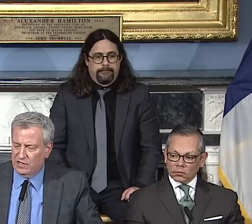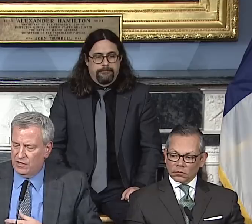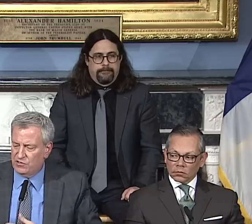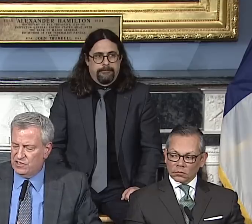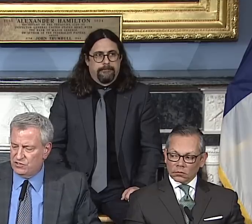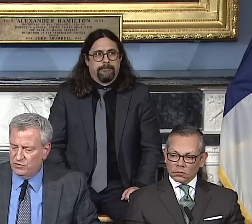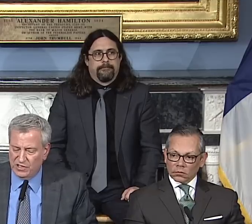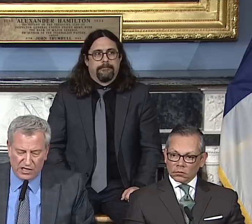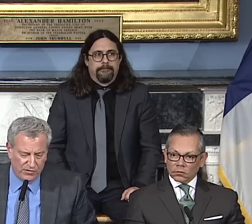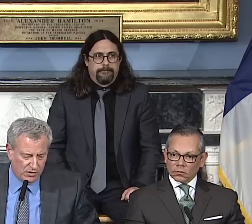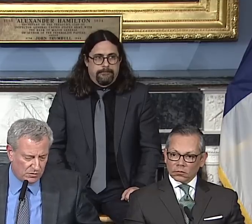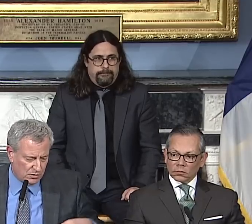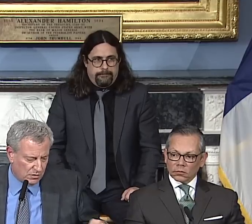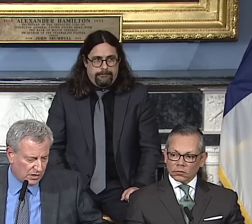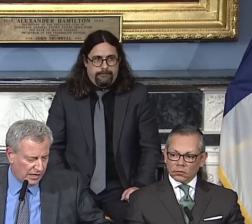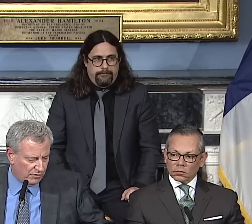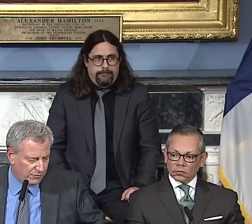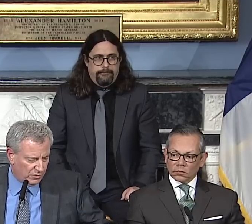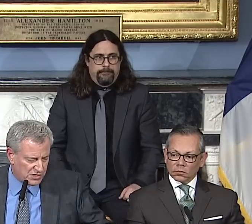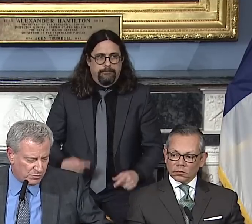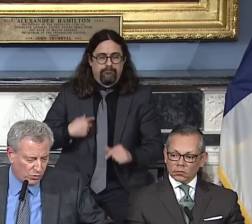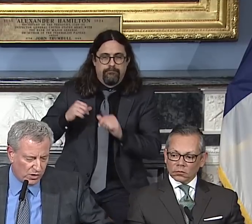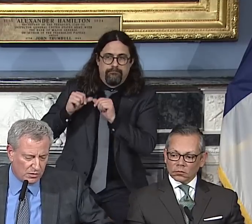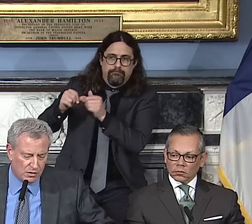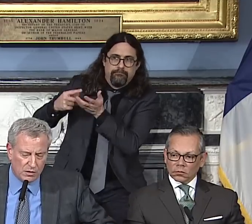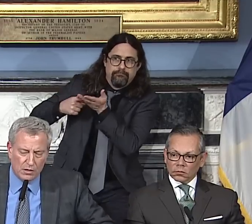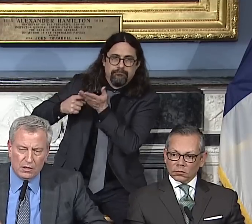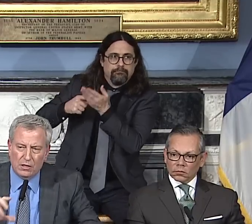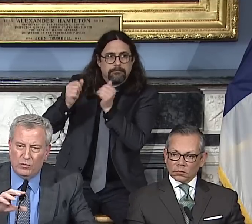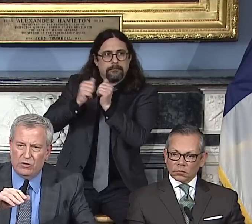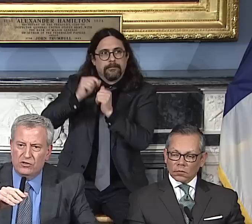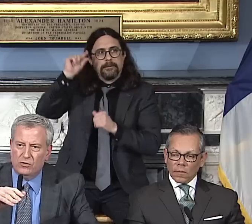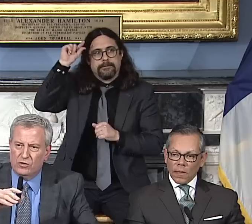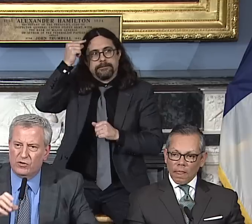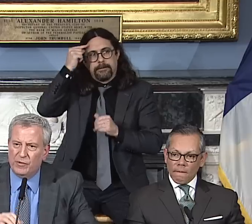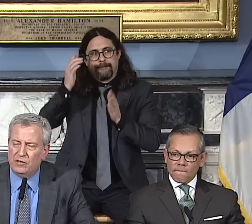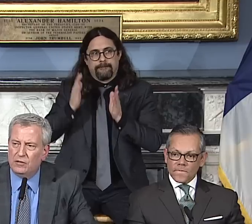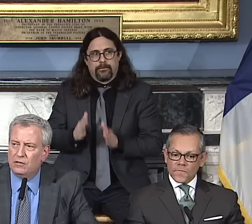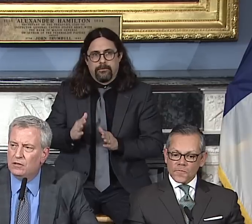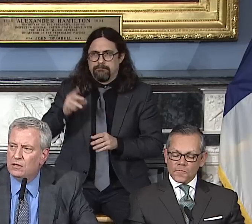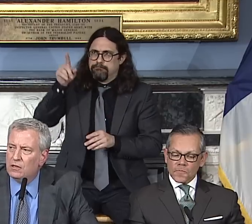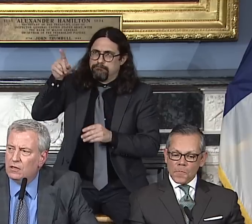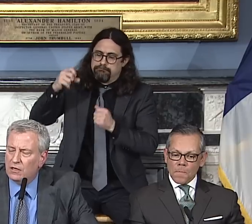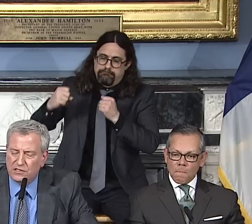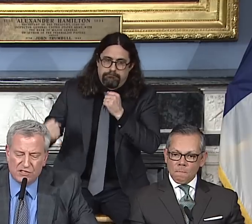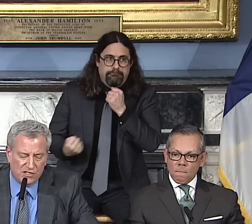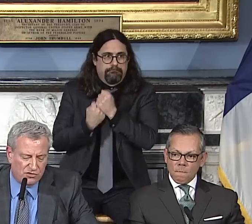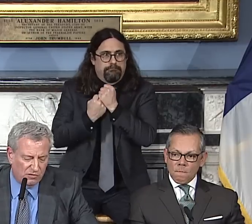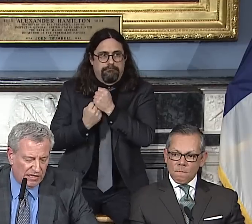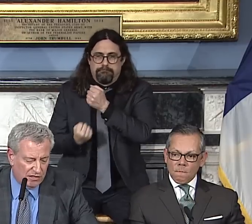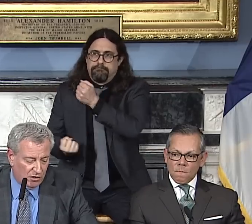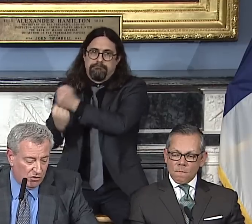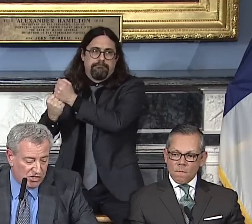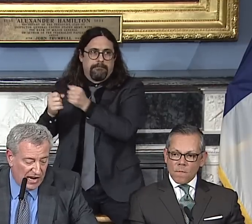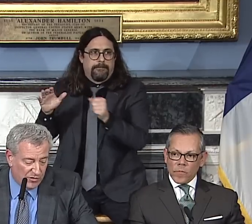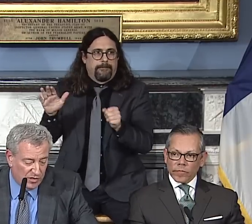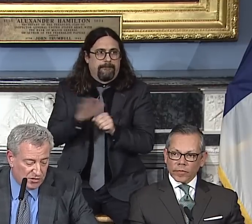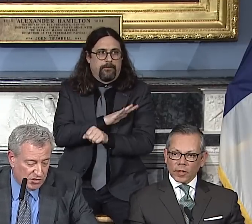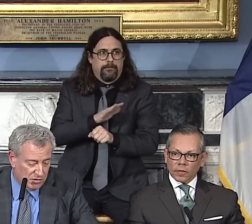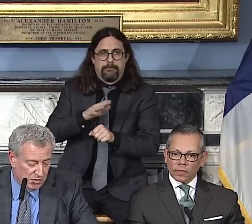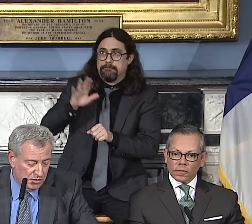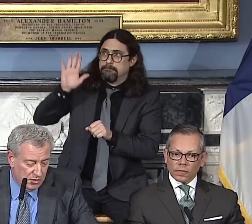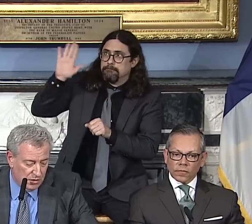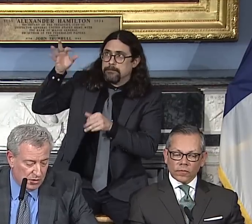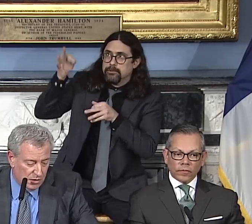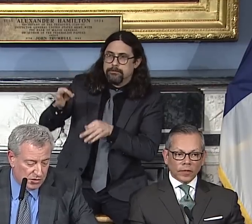continuing on the conversation with the governor, again, I fully support, we are in total agreement, his decision related to large